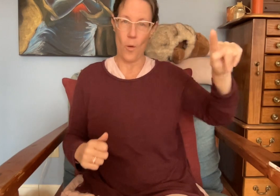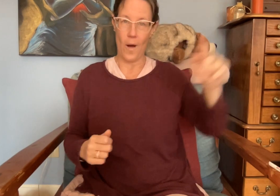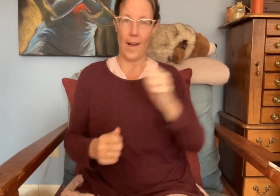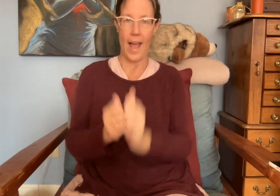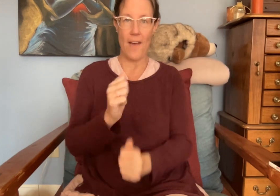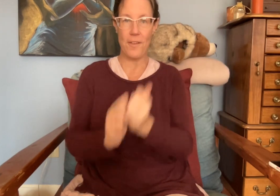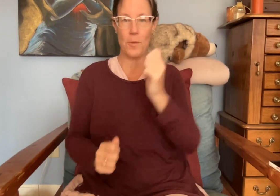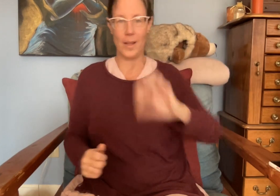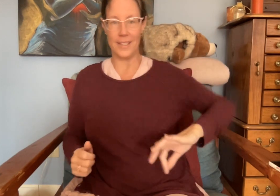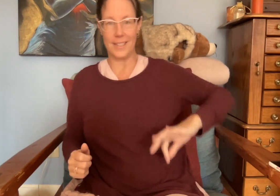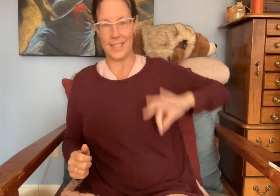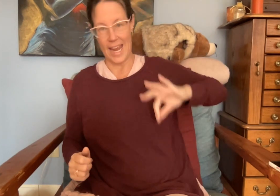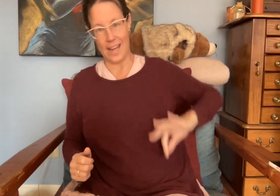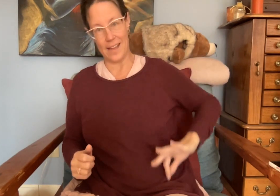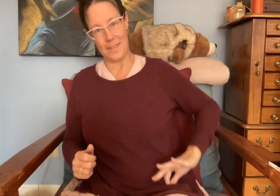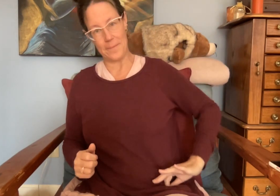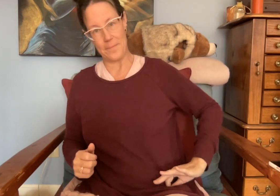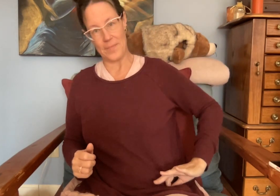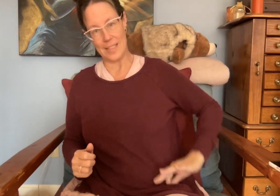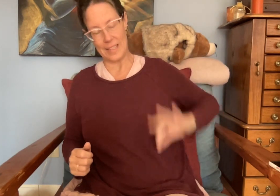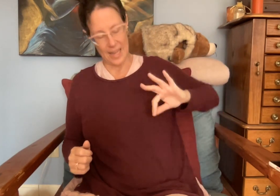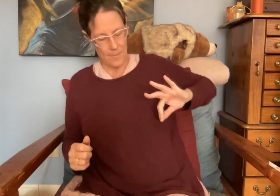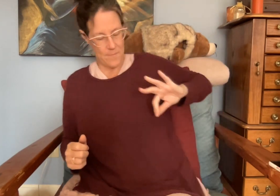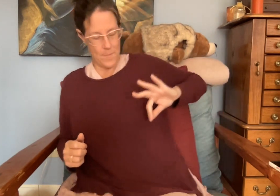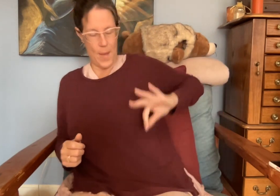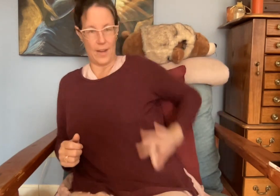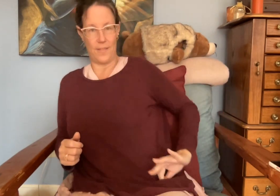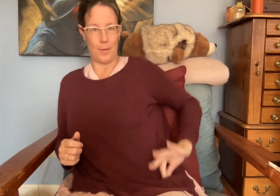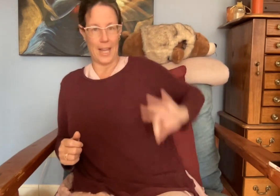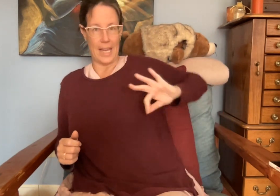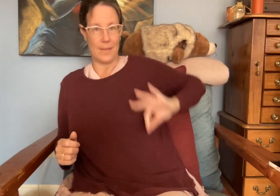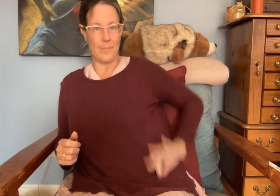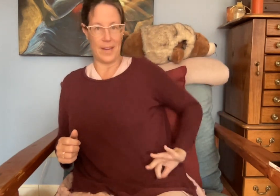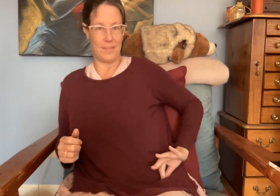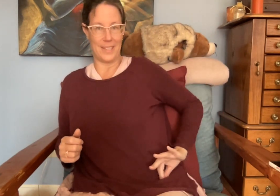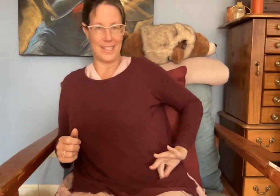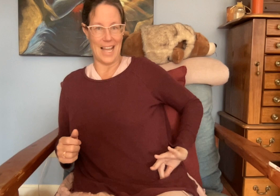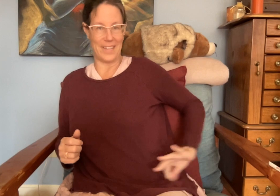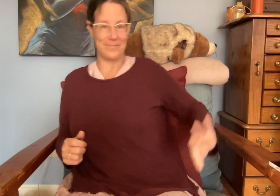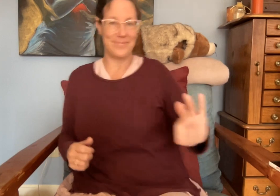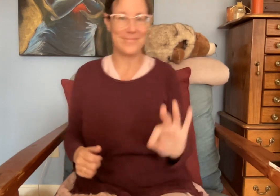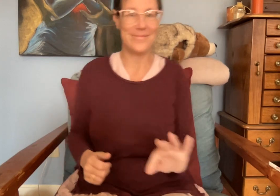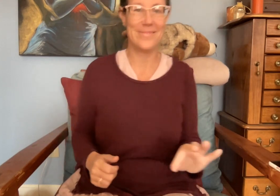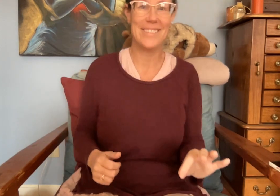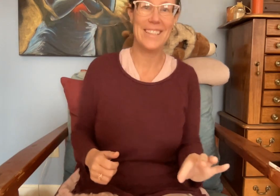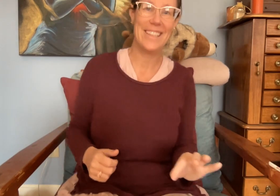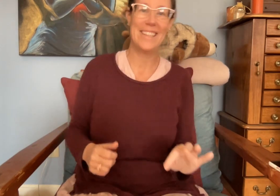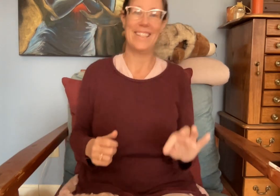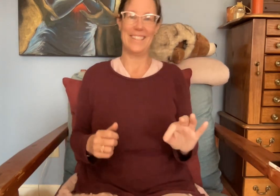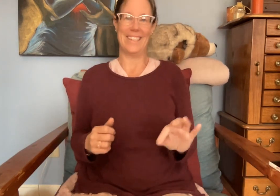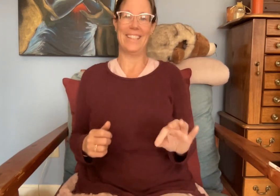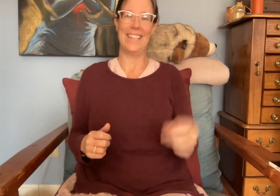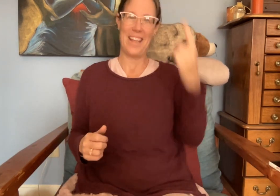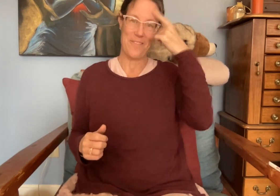For everyone's sake. This is like a benefit. We're getting the benefit sign.